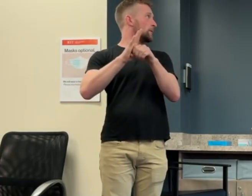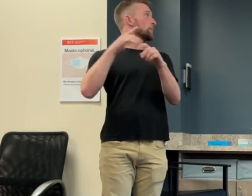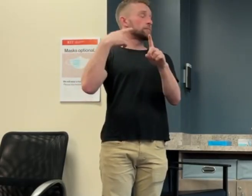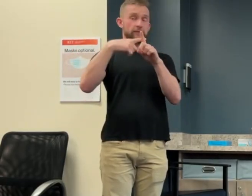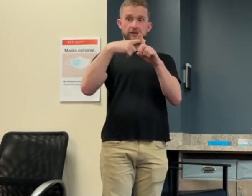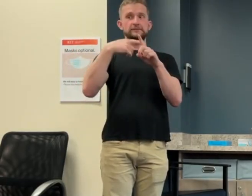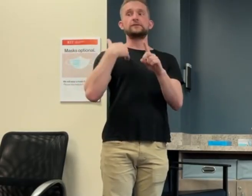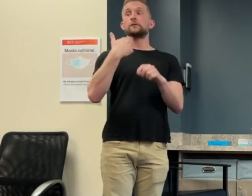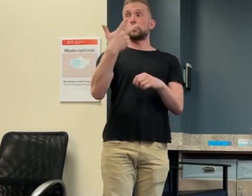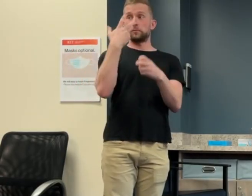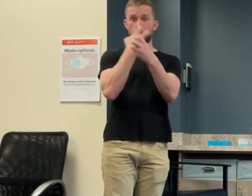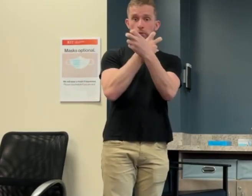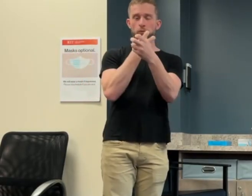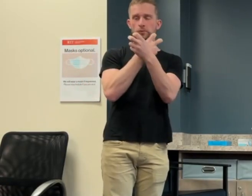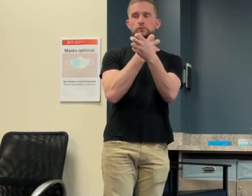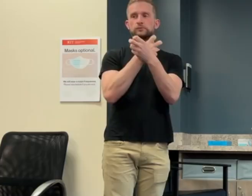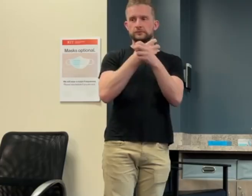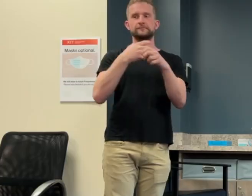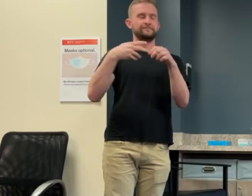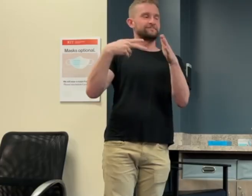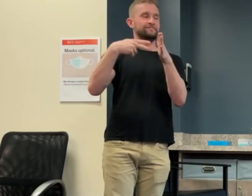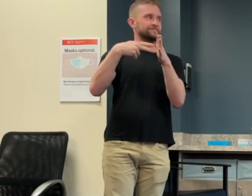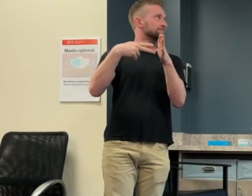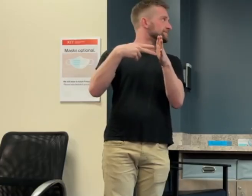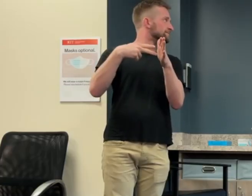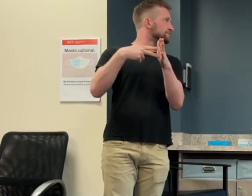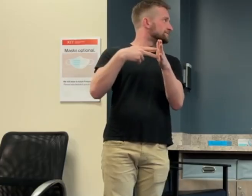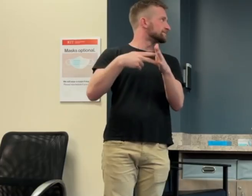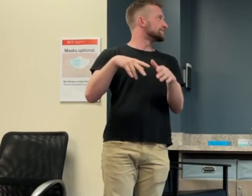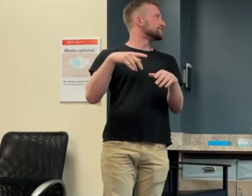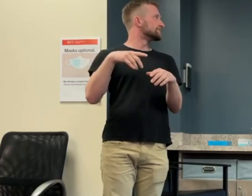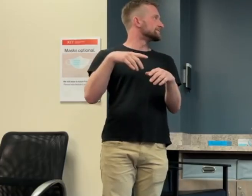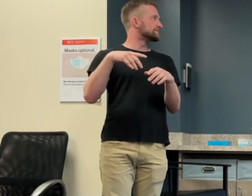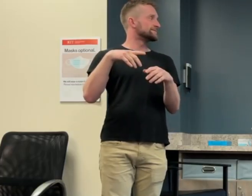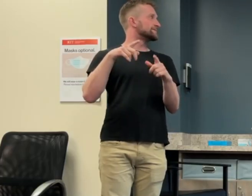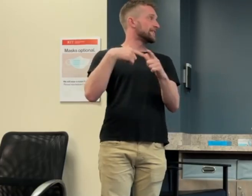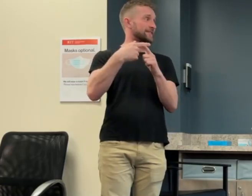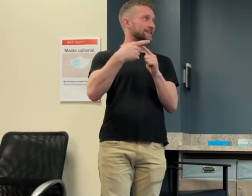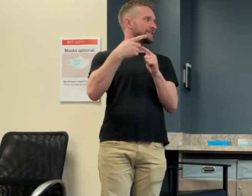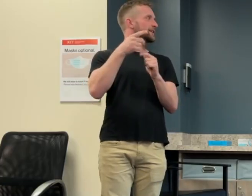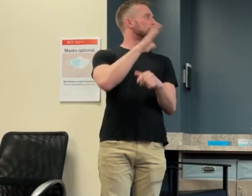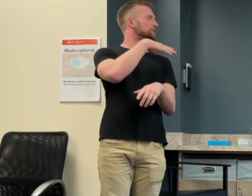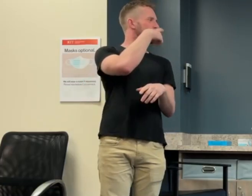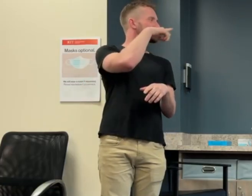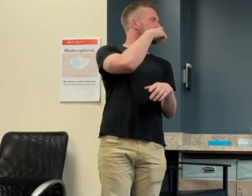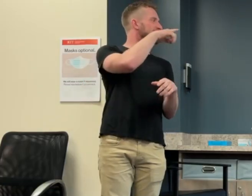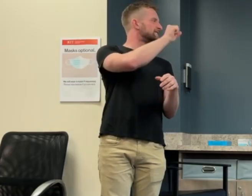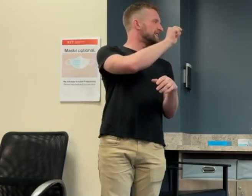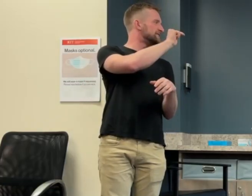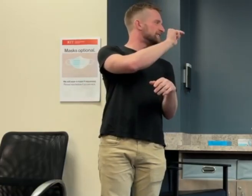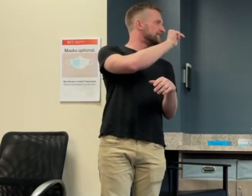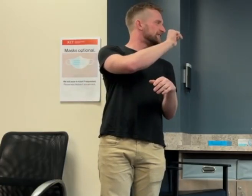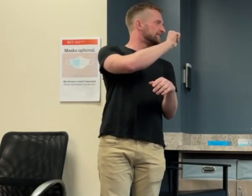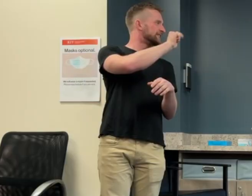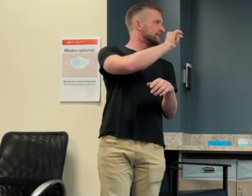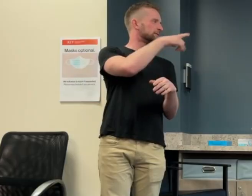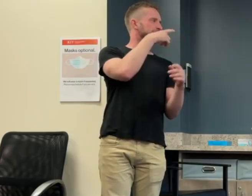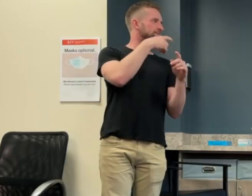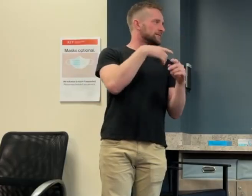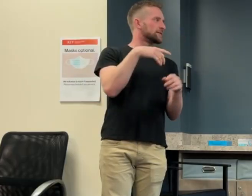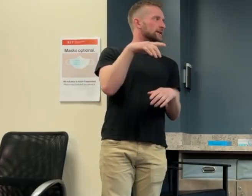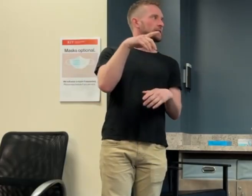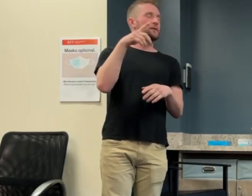ossicles. It also has your eustachian tube in it. So this whole part is the middle ear. Do you mind saying that station?